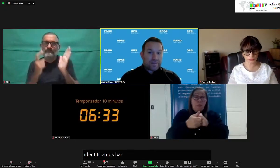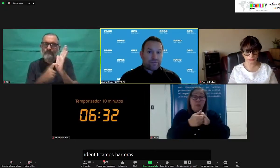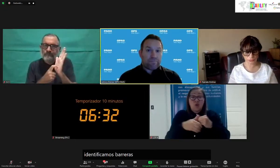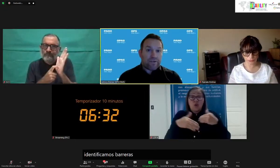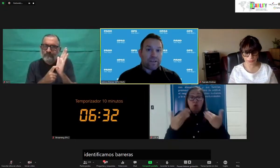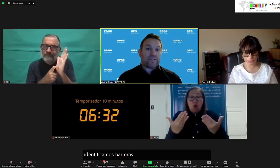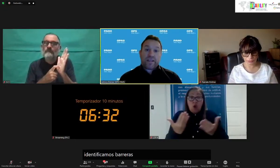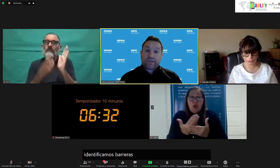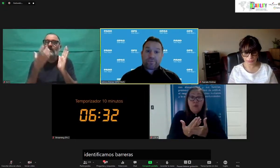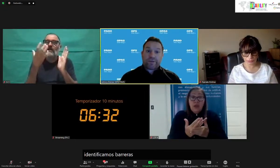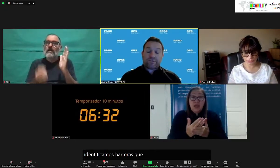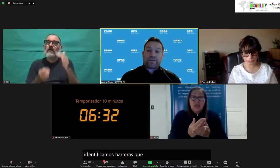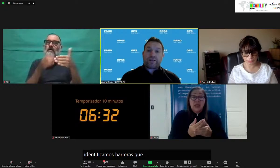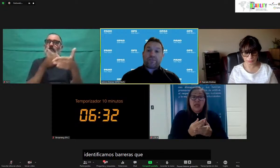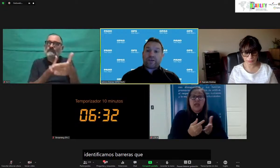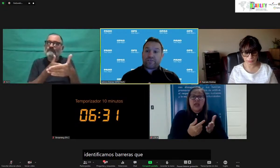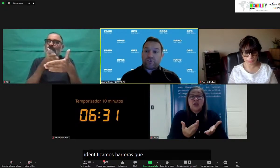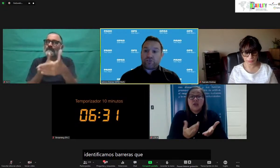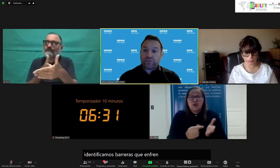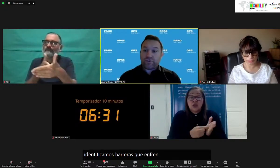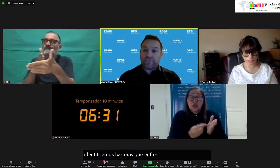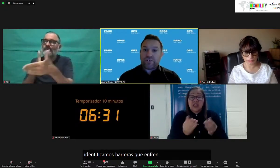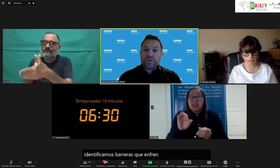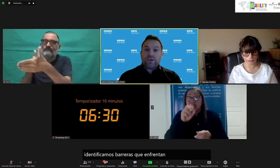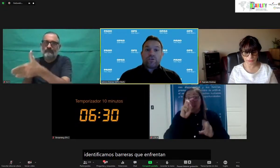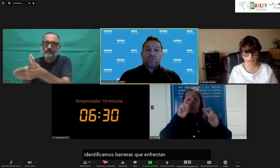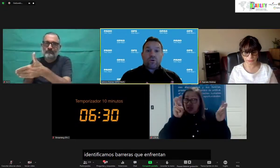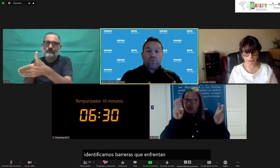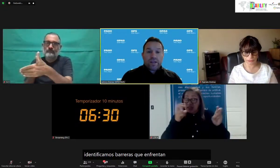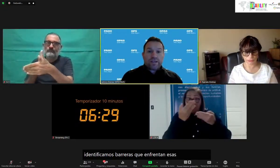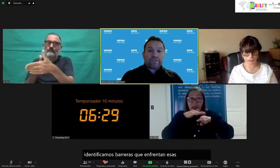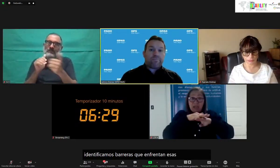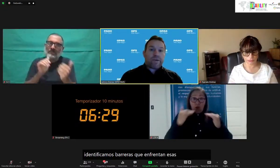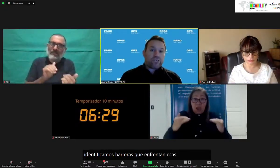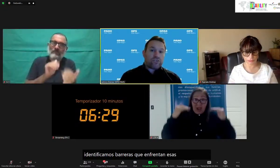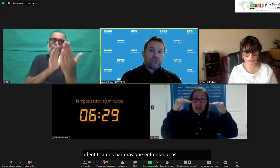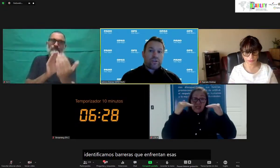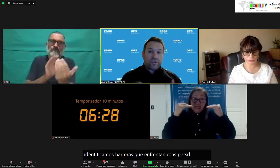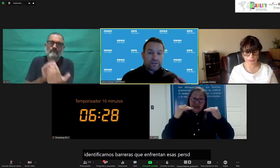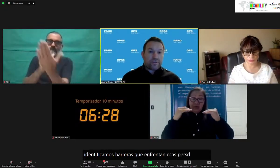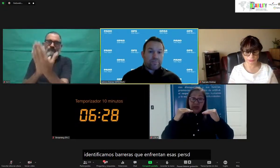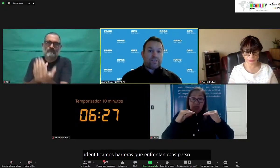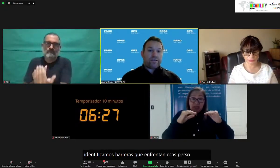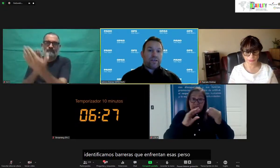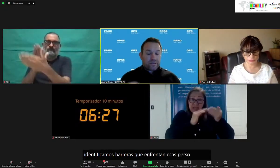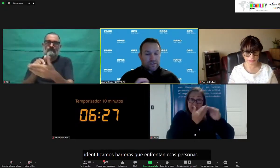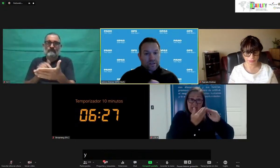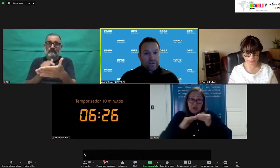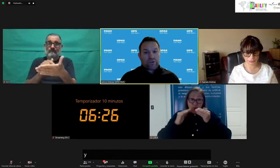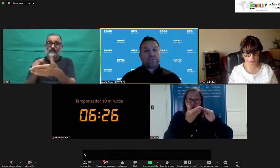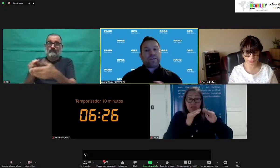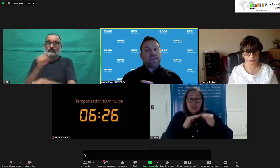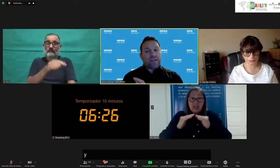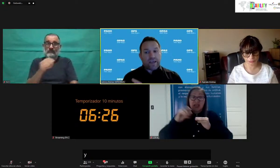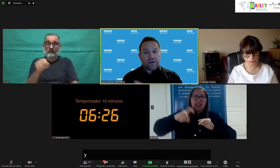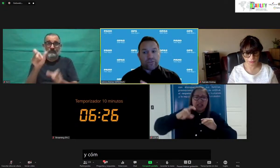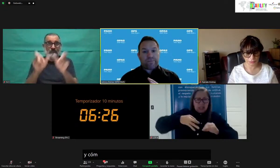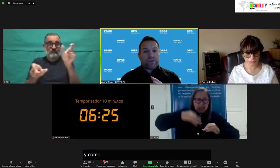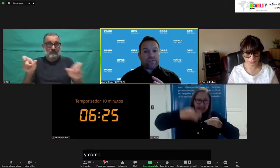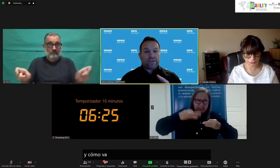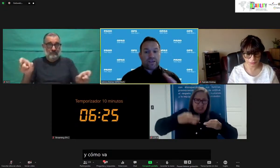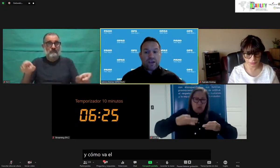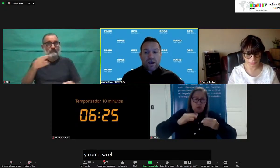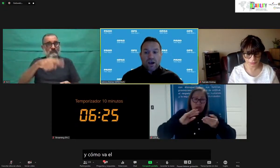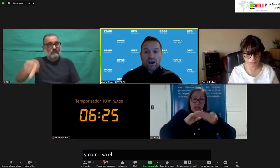identify barriers and the experts to identify solutions so we need to make sure that the disability and community and the health